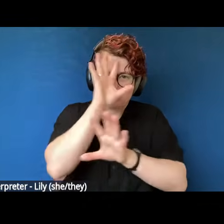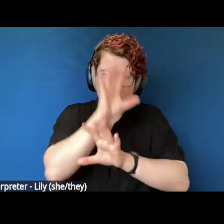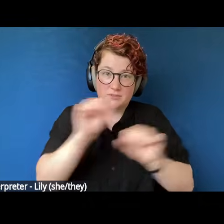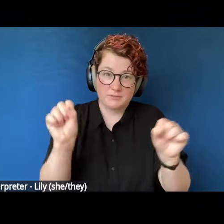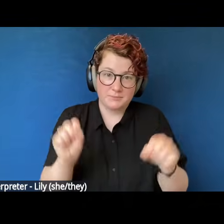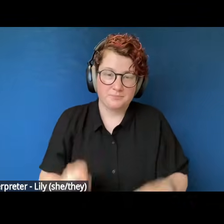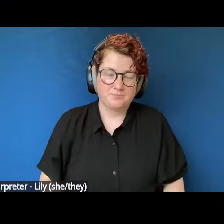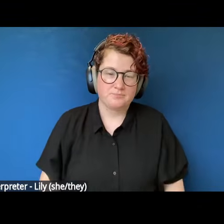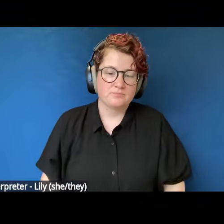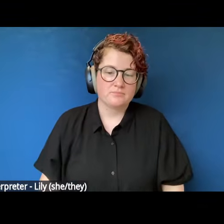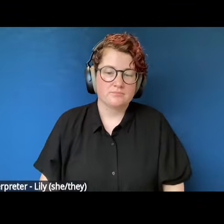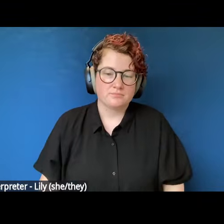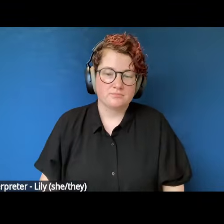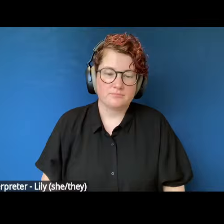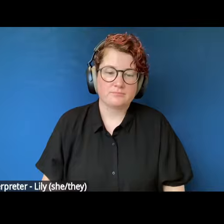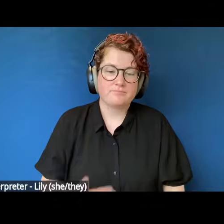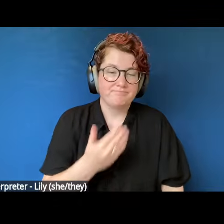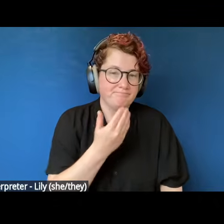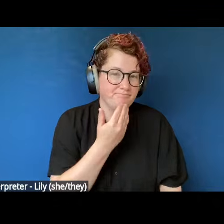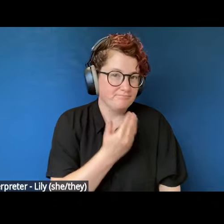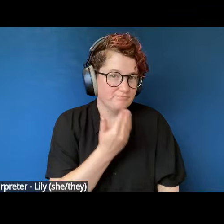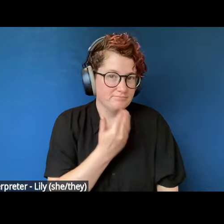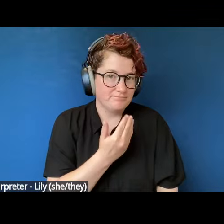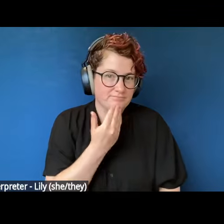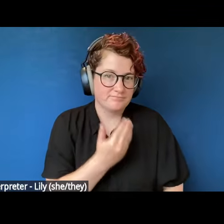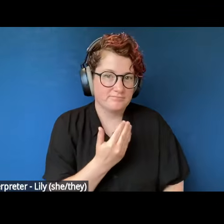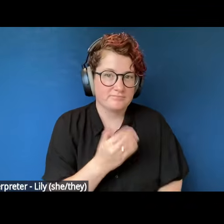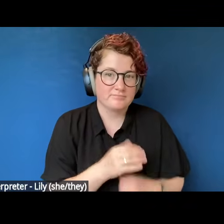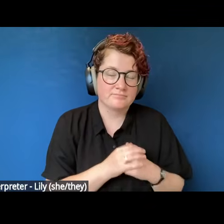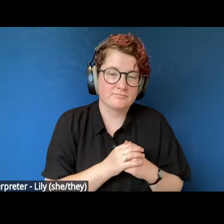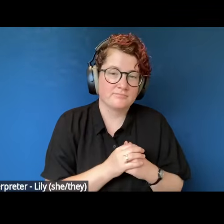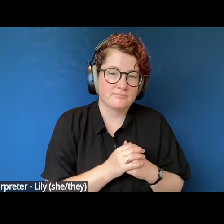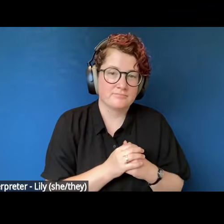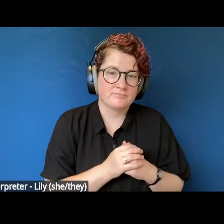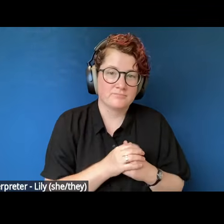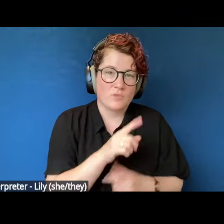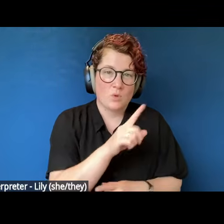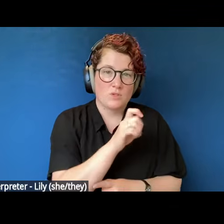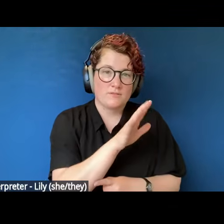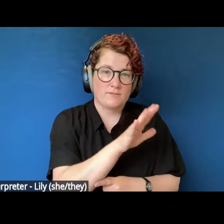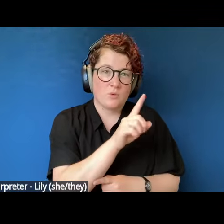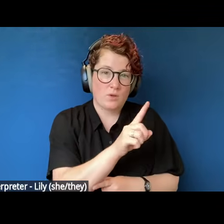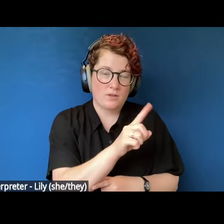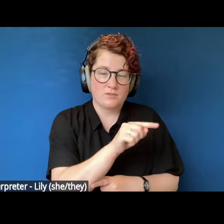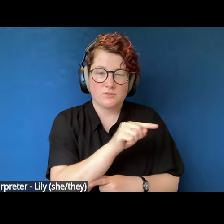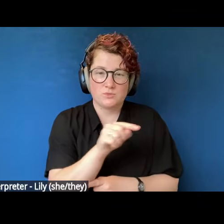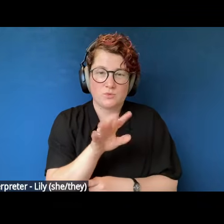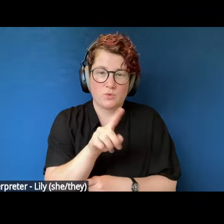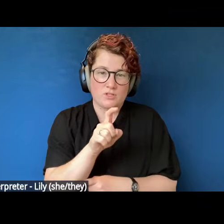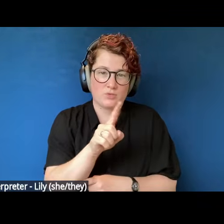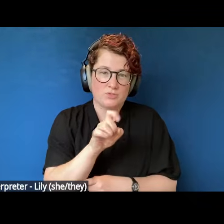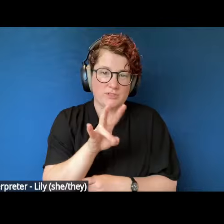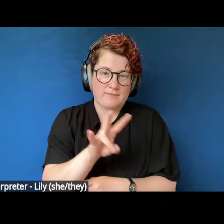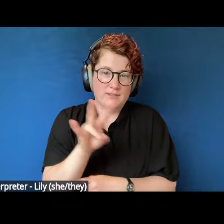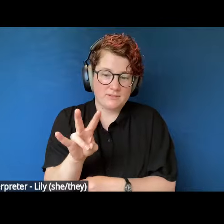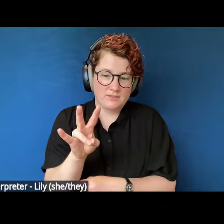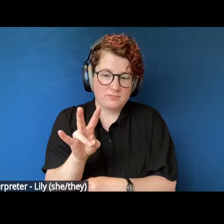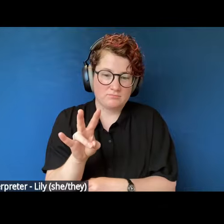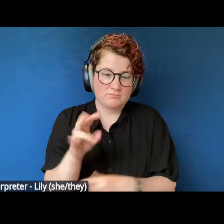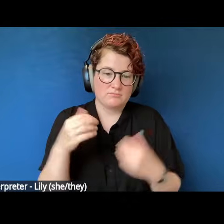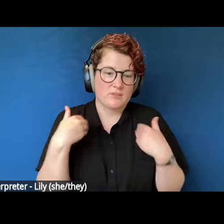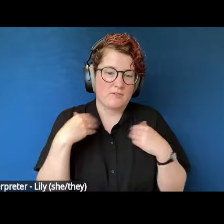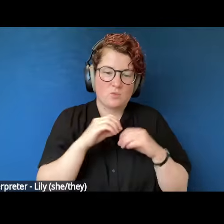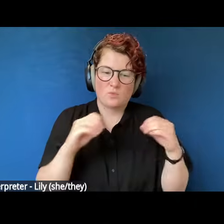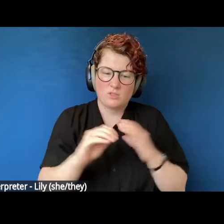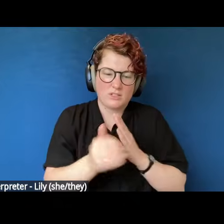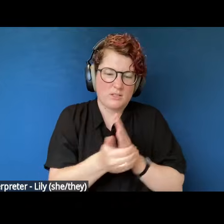Thank you, through the chair, we are on page 151, 177. There's no attached memo or motion with